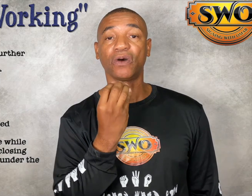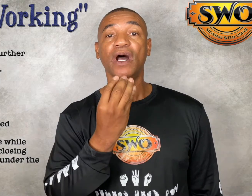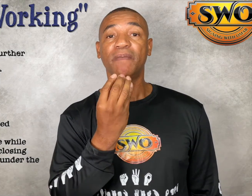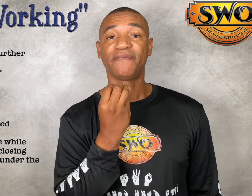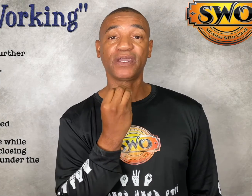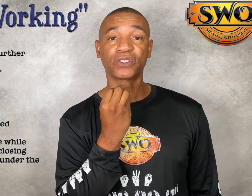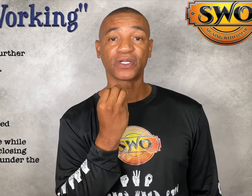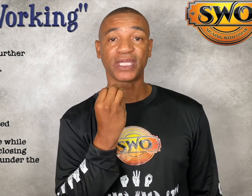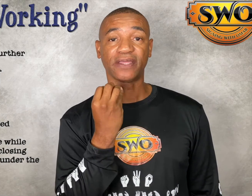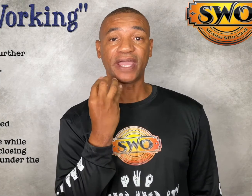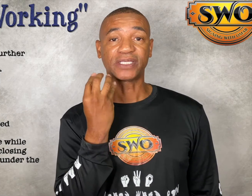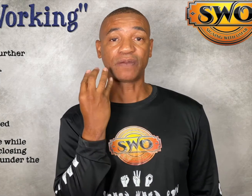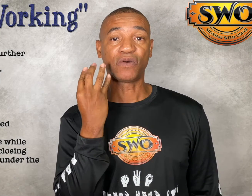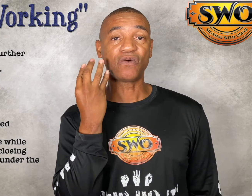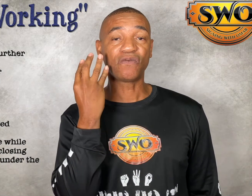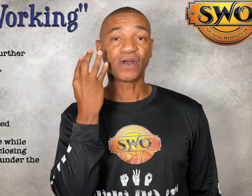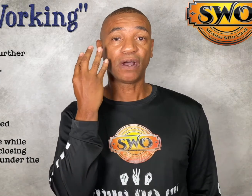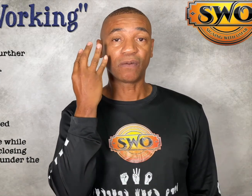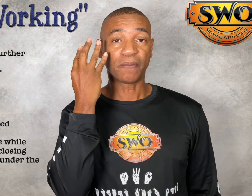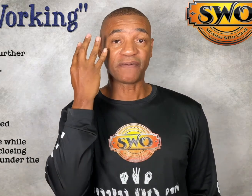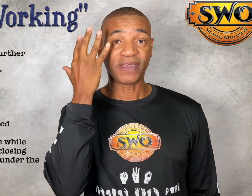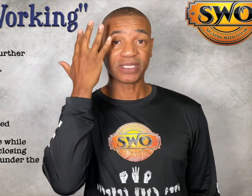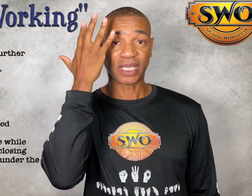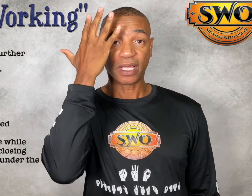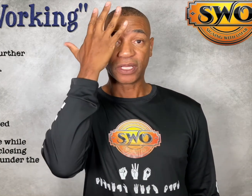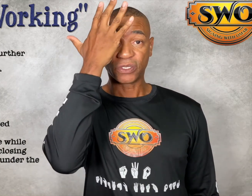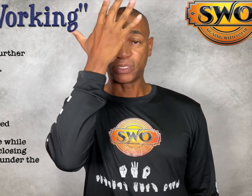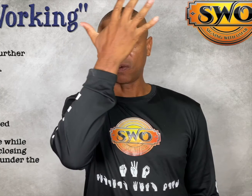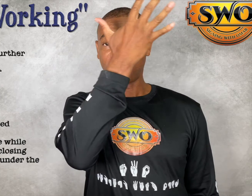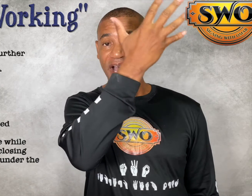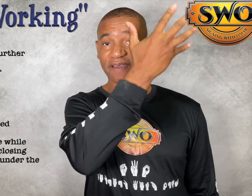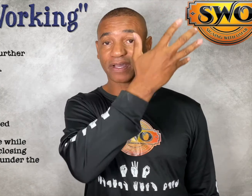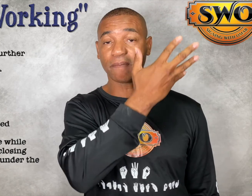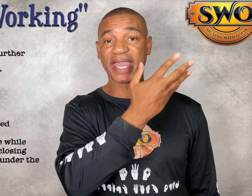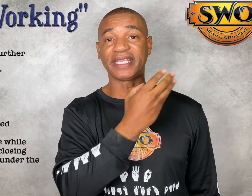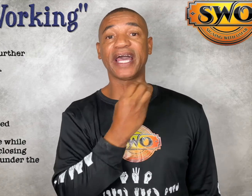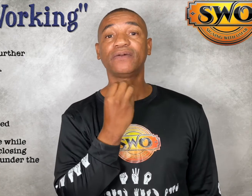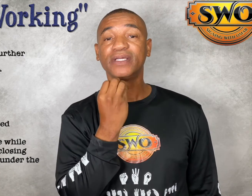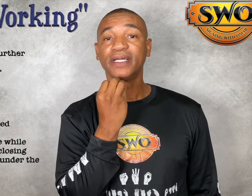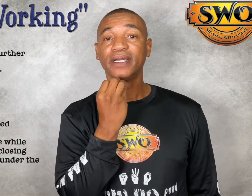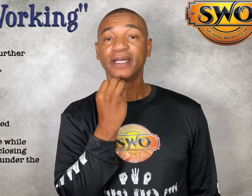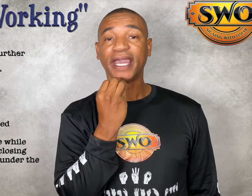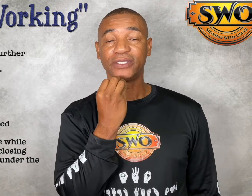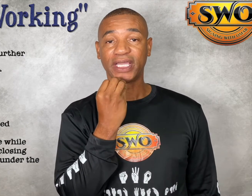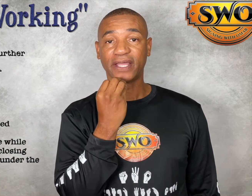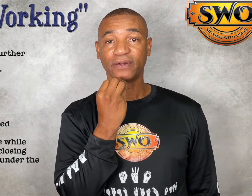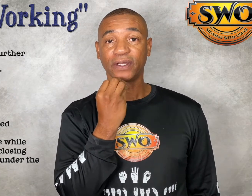my fingers start together. As they move around my face, they turn into a 5, come back down and together. So